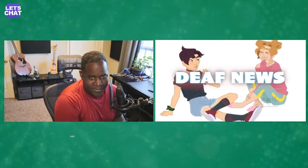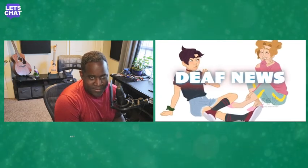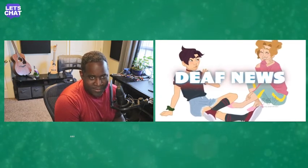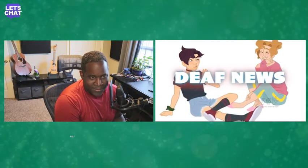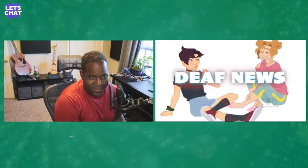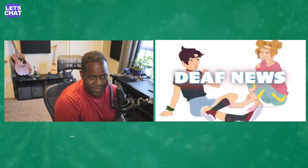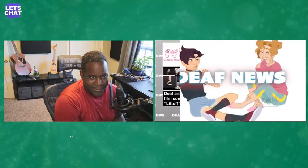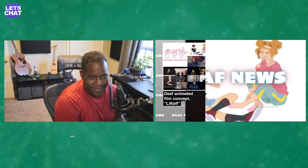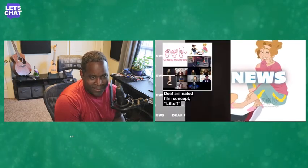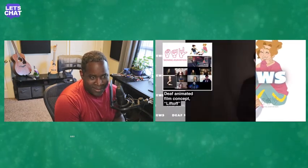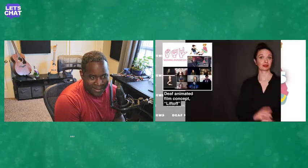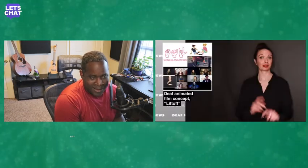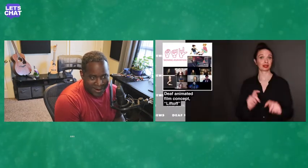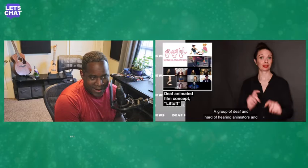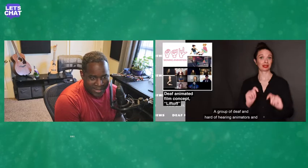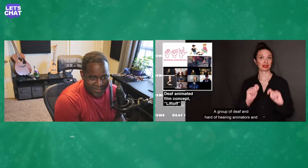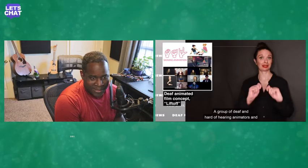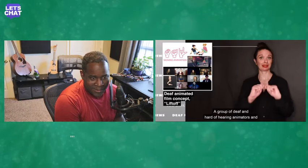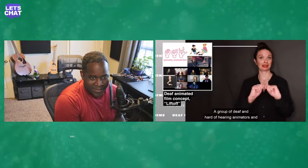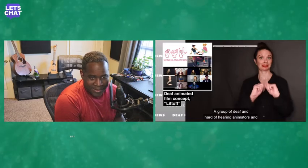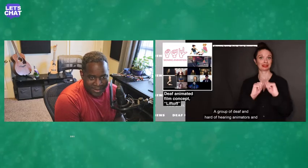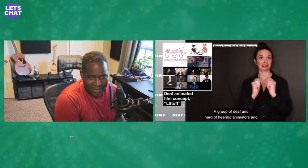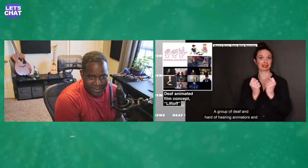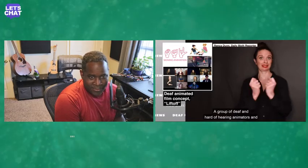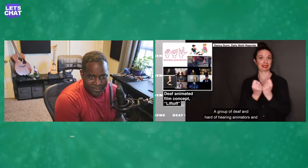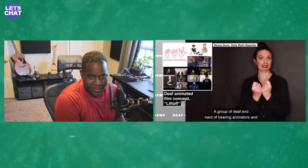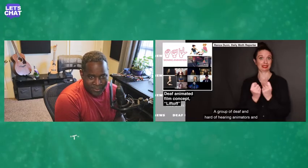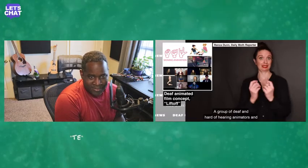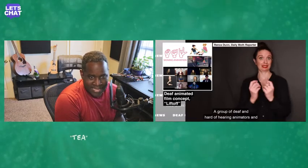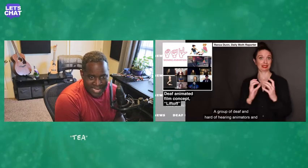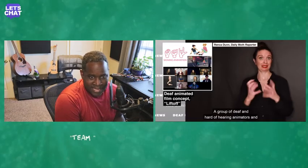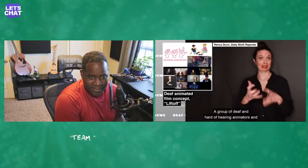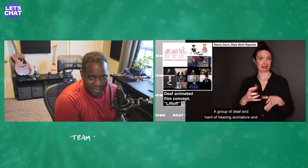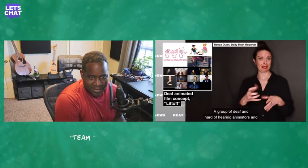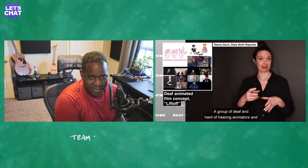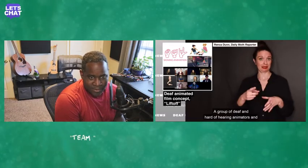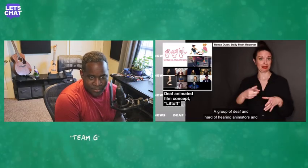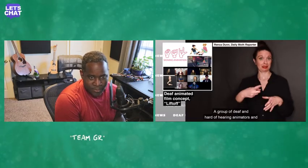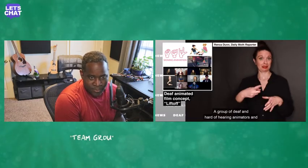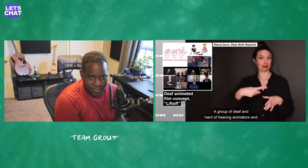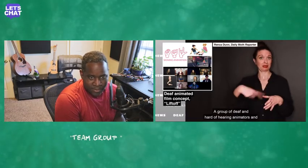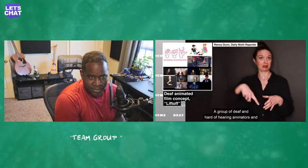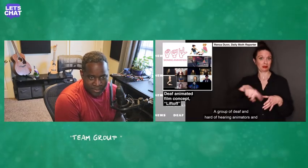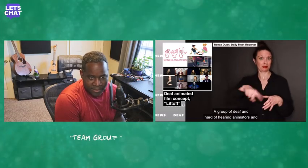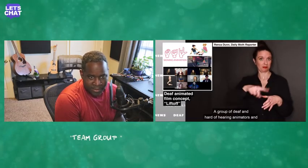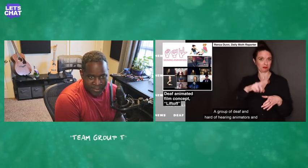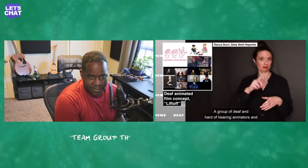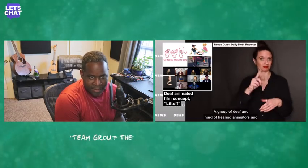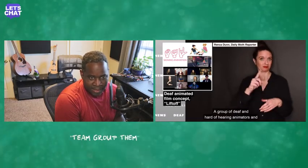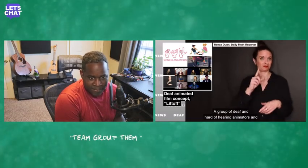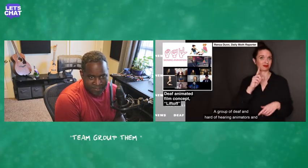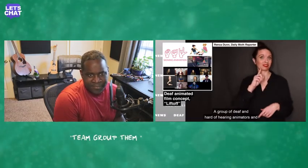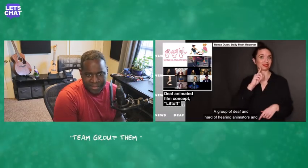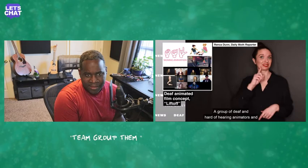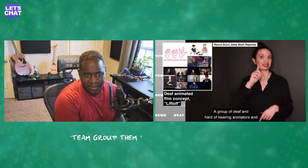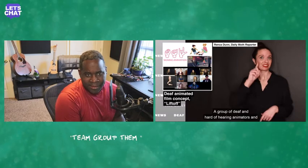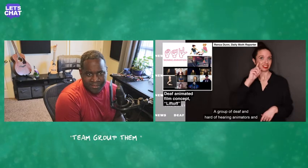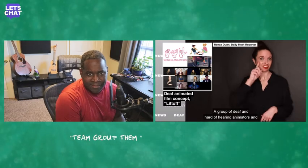Deaf news. All right. Here we go. So team, group,